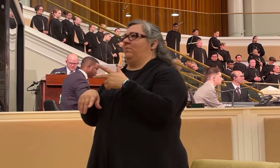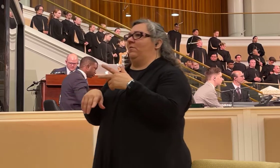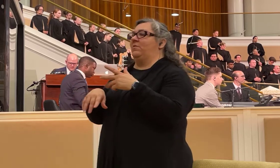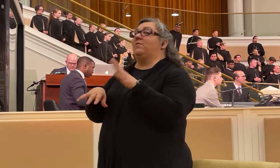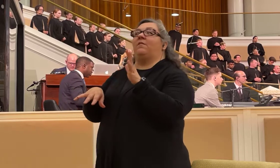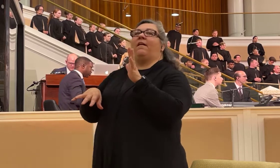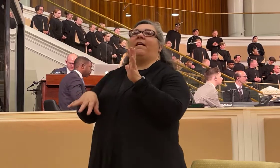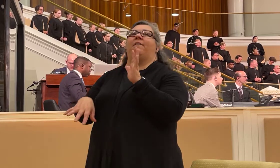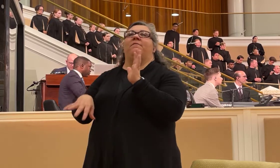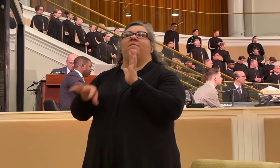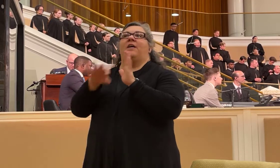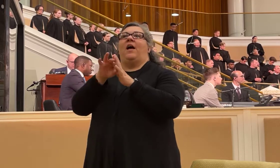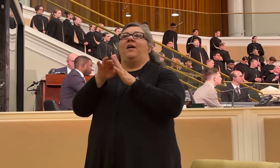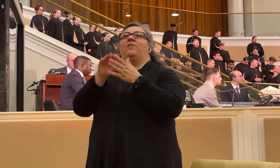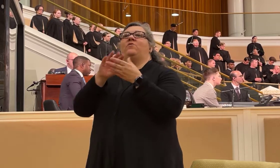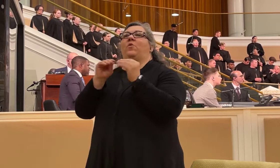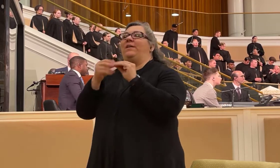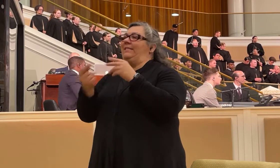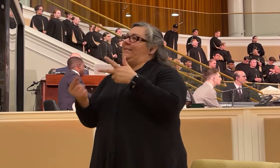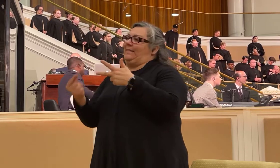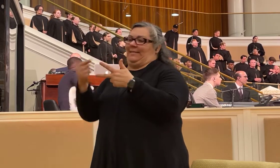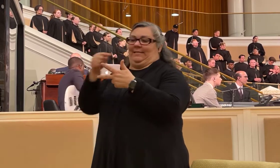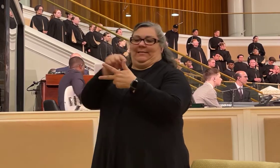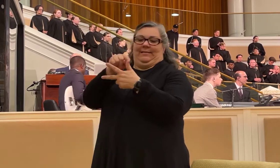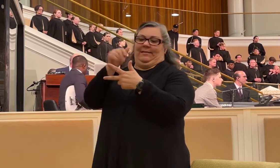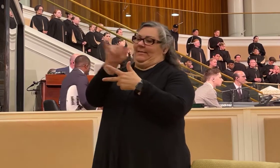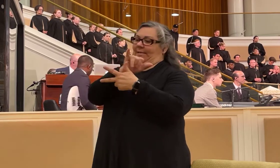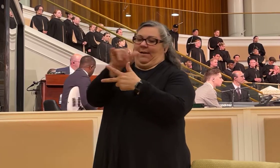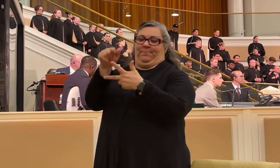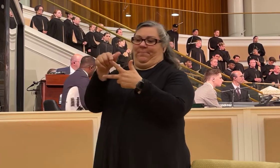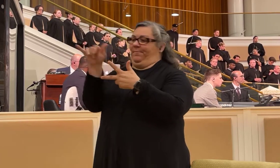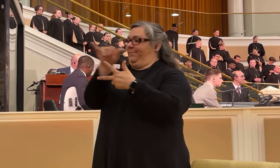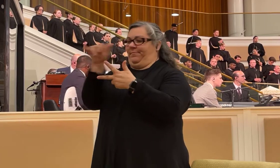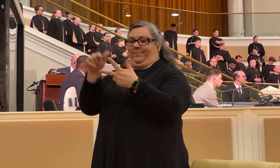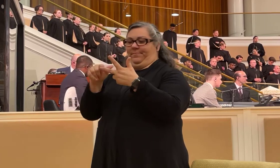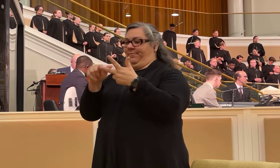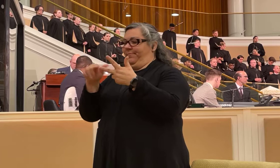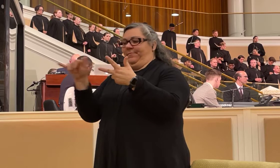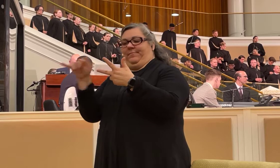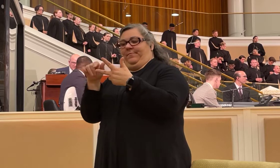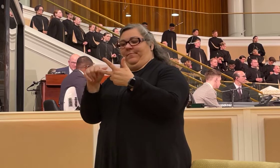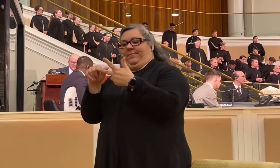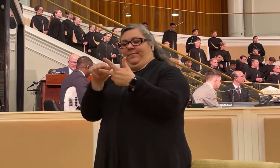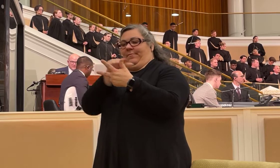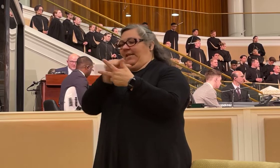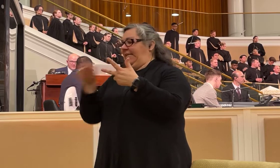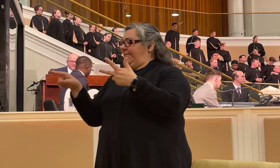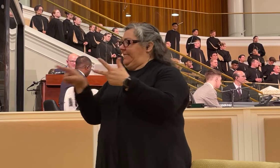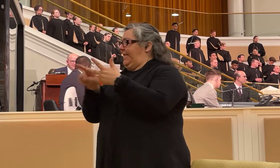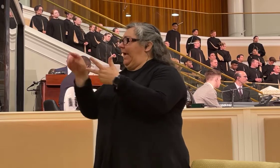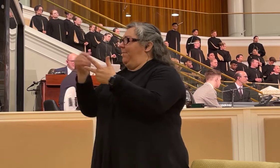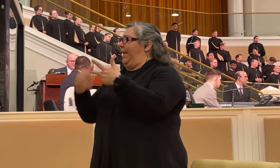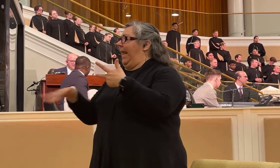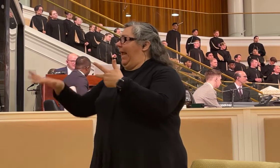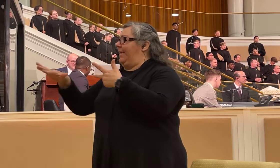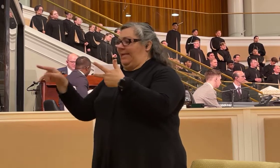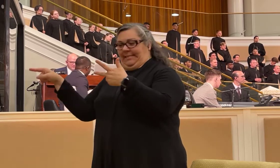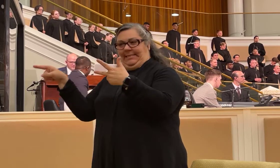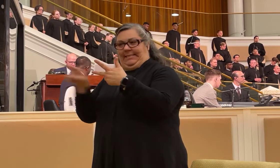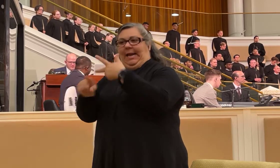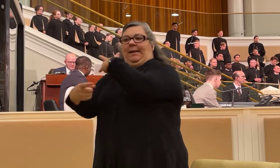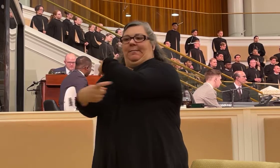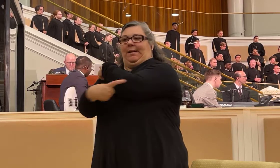it's the exact same circumstances as Abraham and Jacob. It's the exact same land. It's the exact